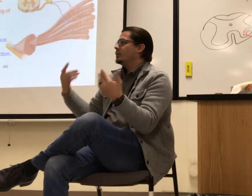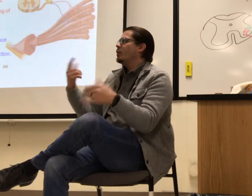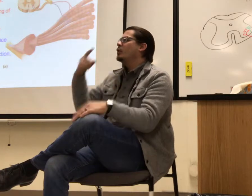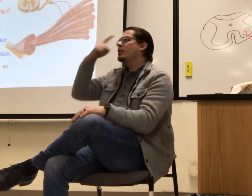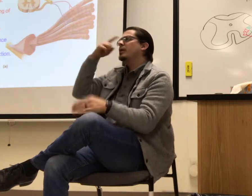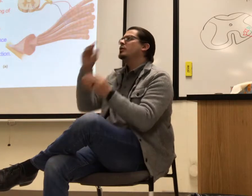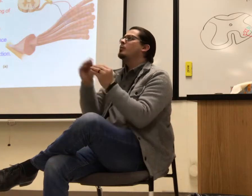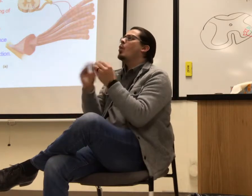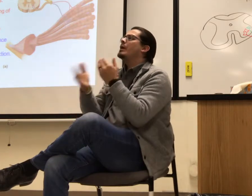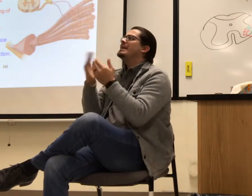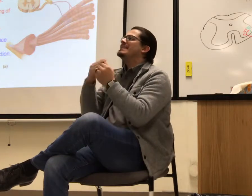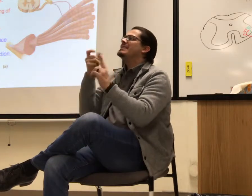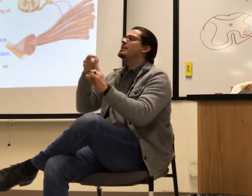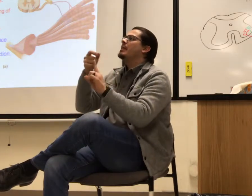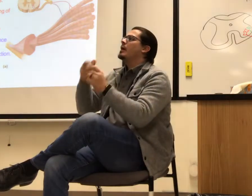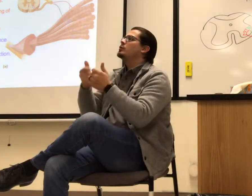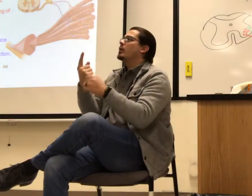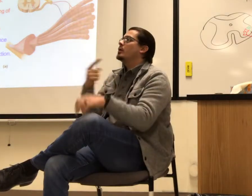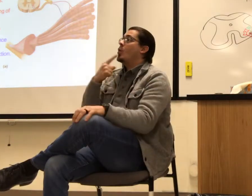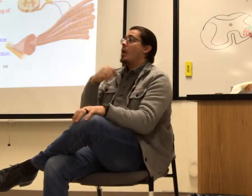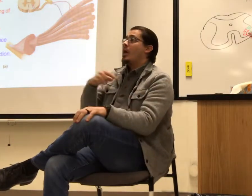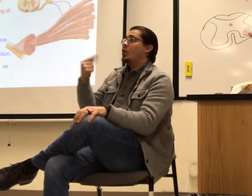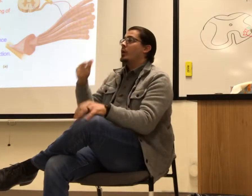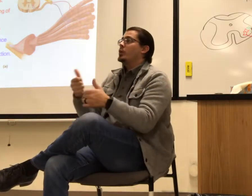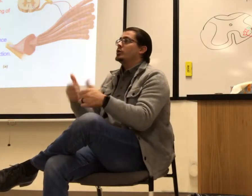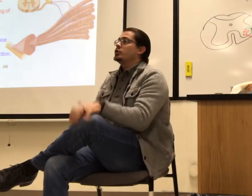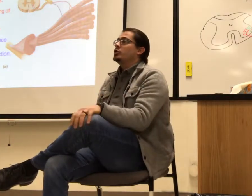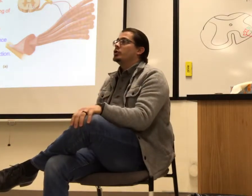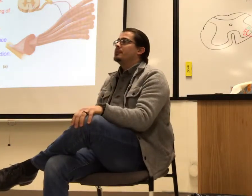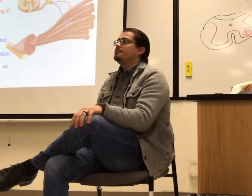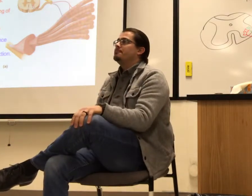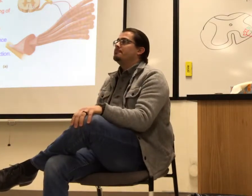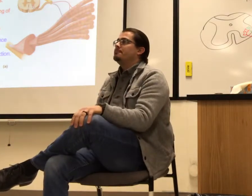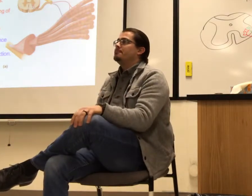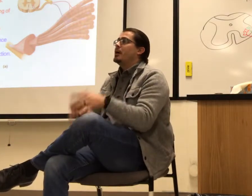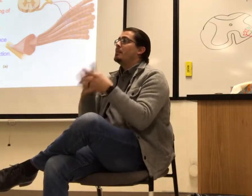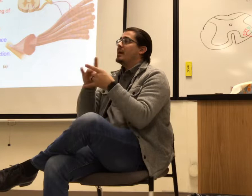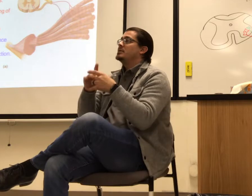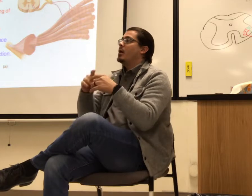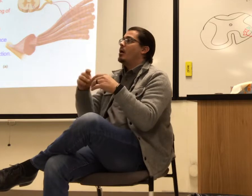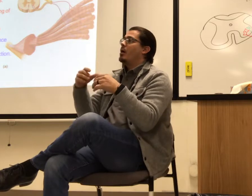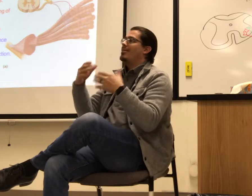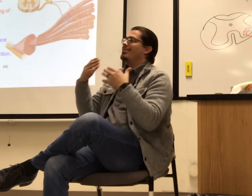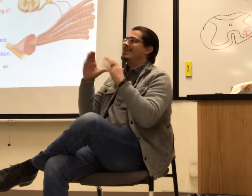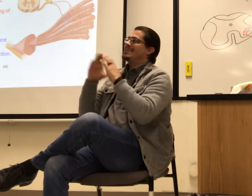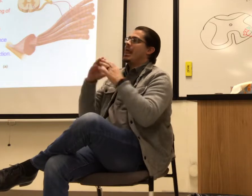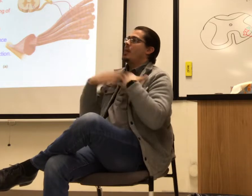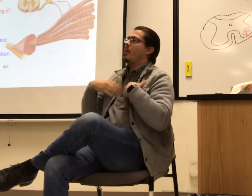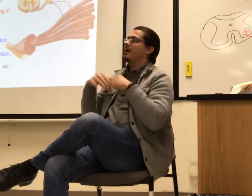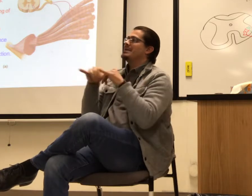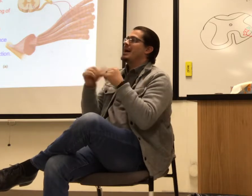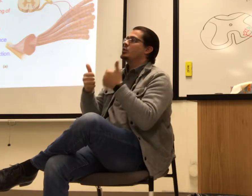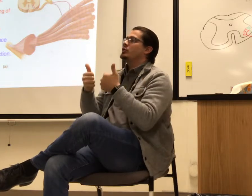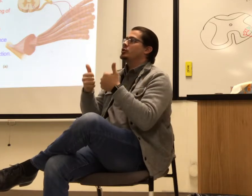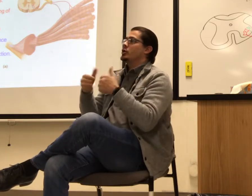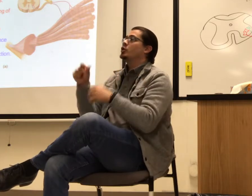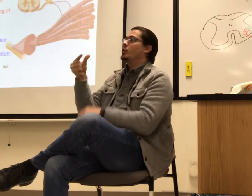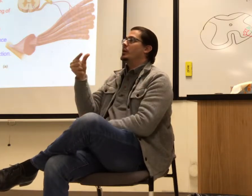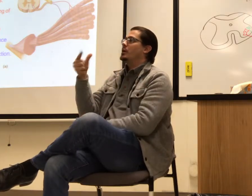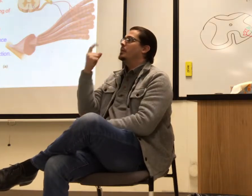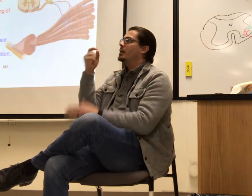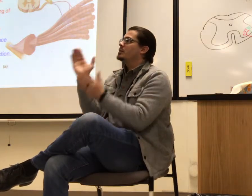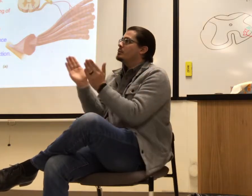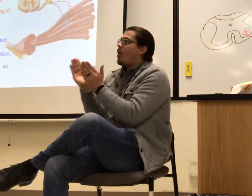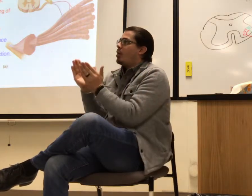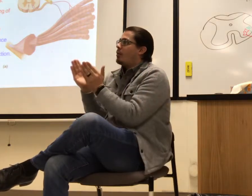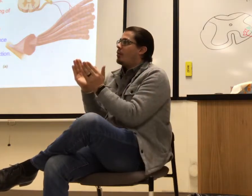think is easier to stimulate, the red one or the green one, based on the cell body size? Green, because it's